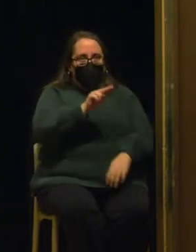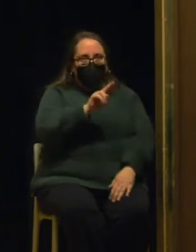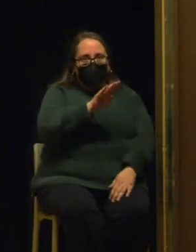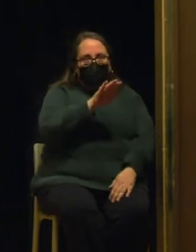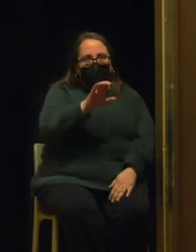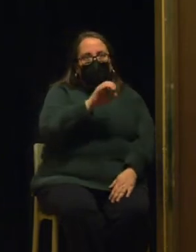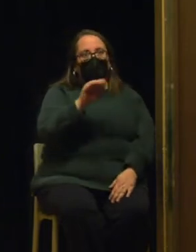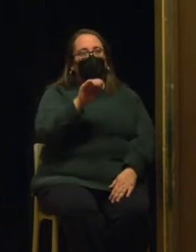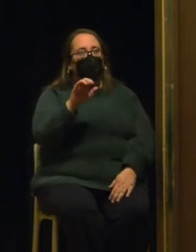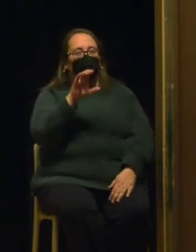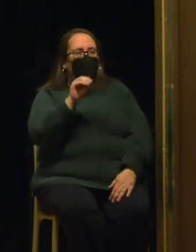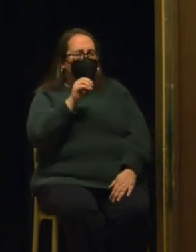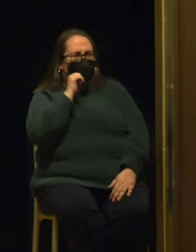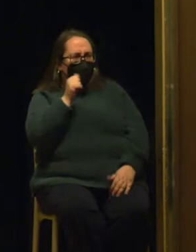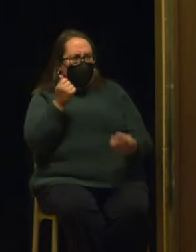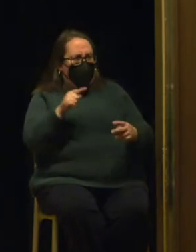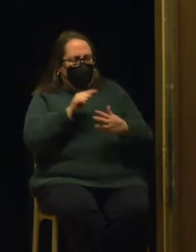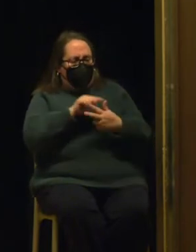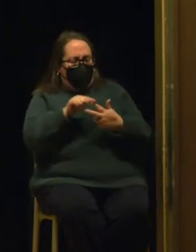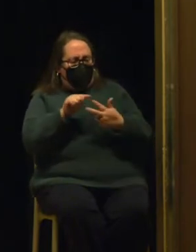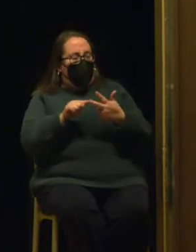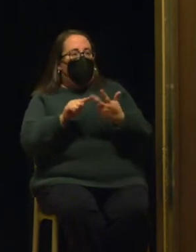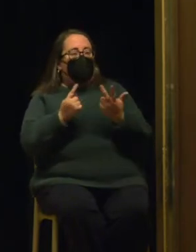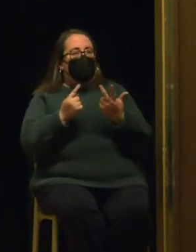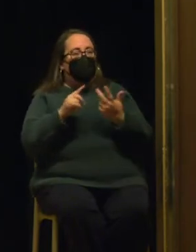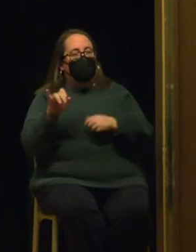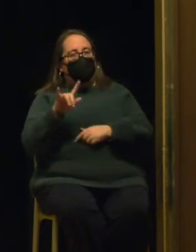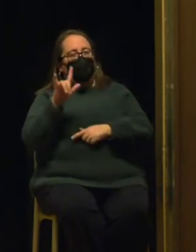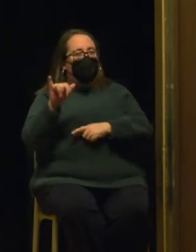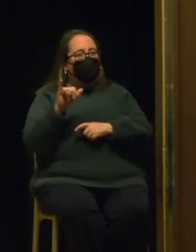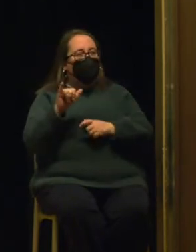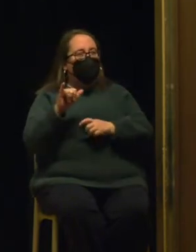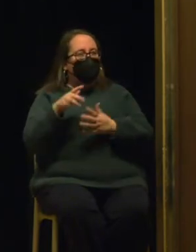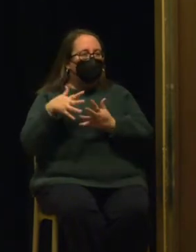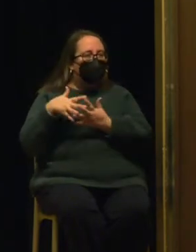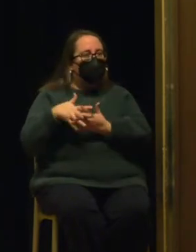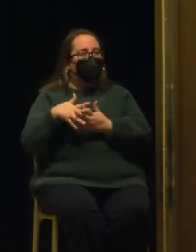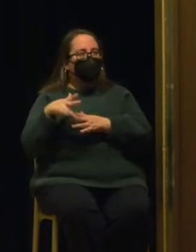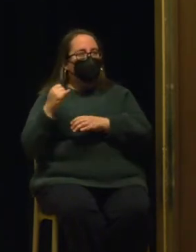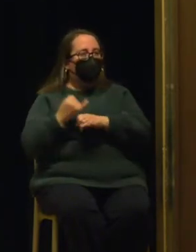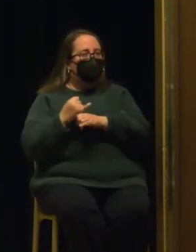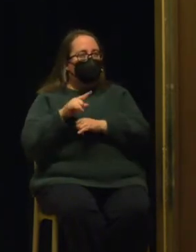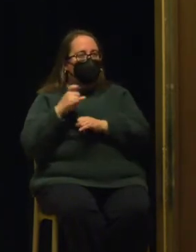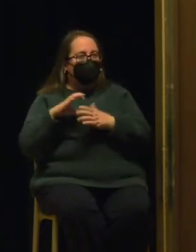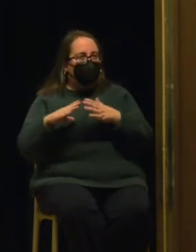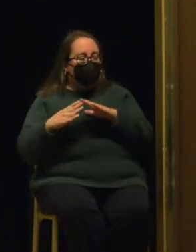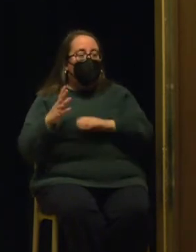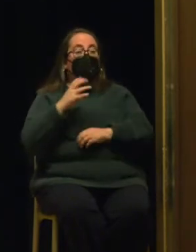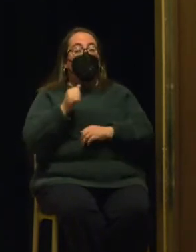or a Bravo. Like, it's still a legacy institution. Right. And so I definitely want to speak to